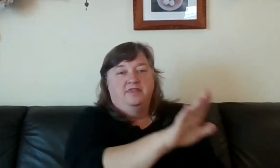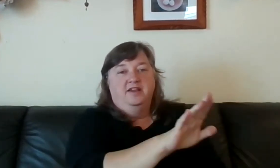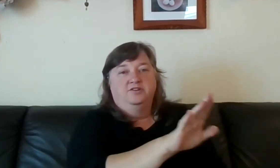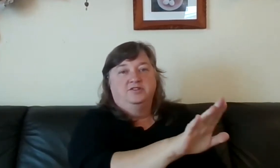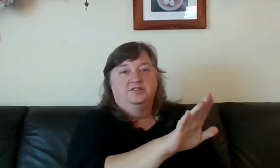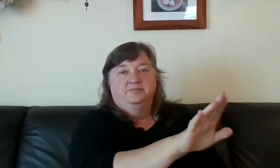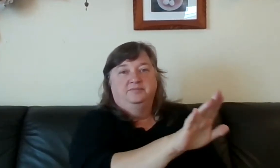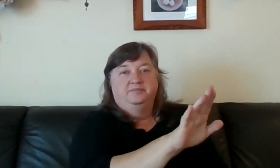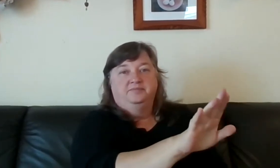theirs.